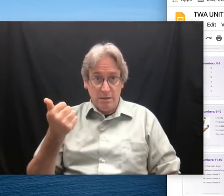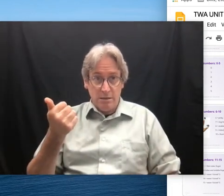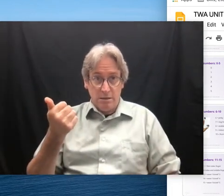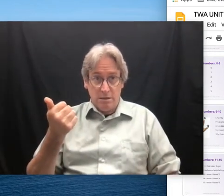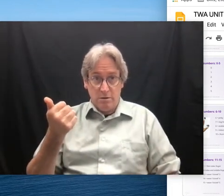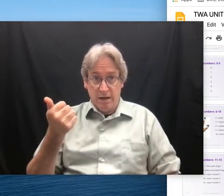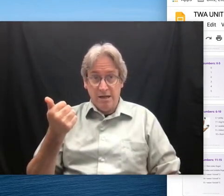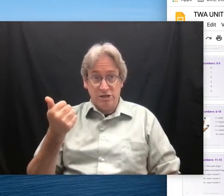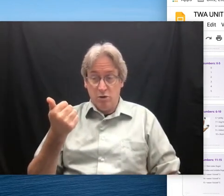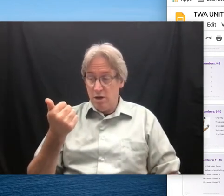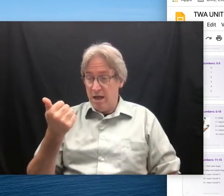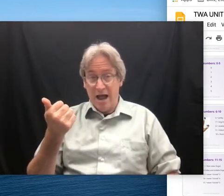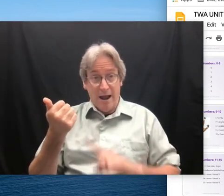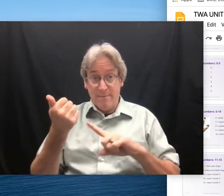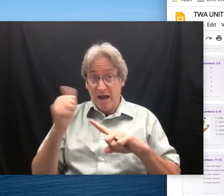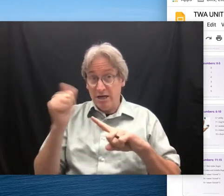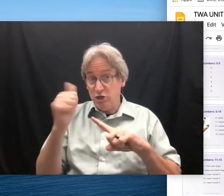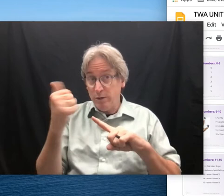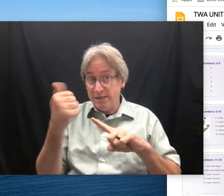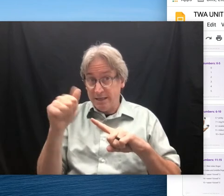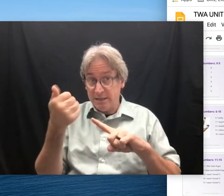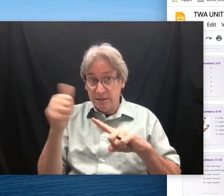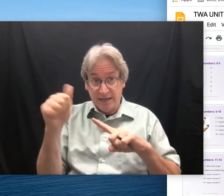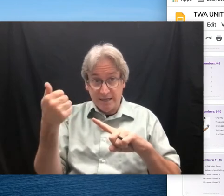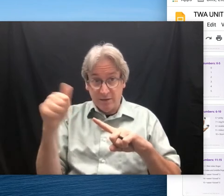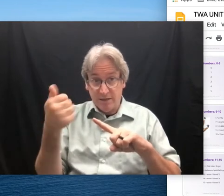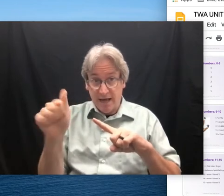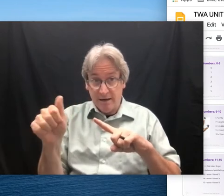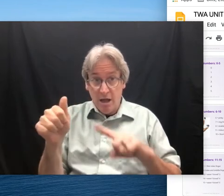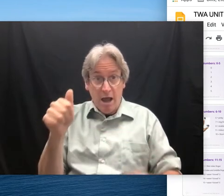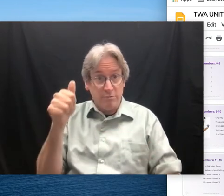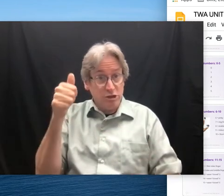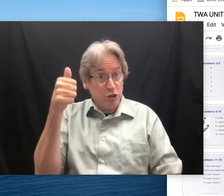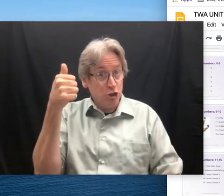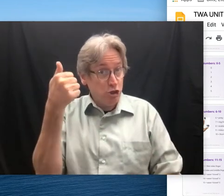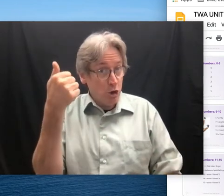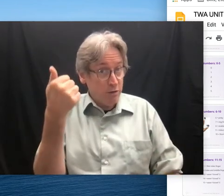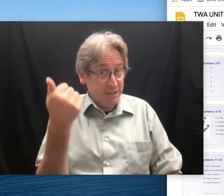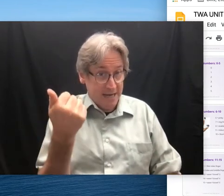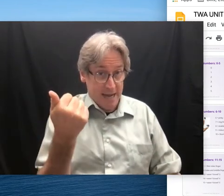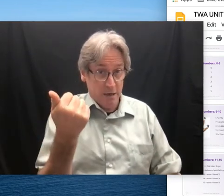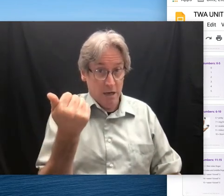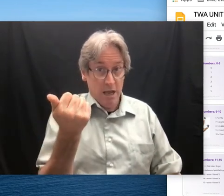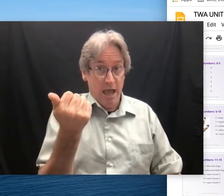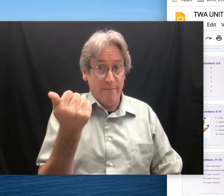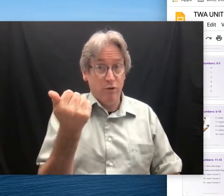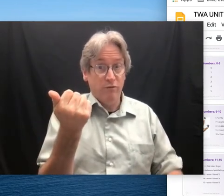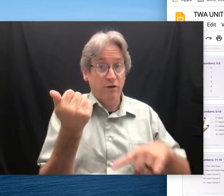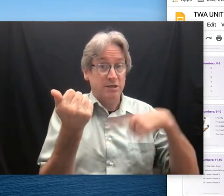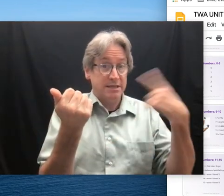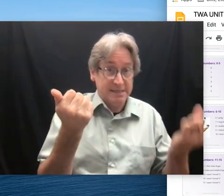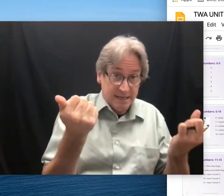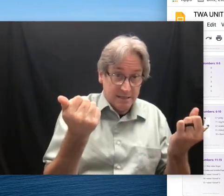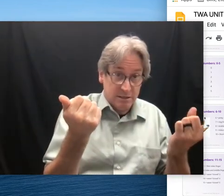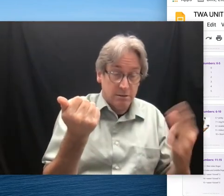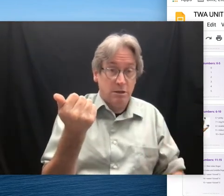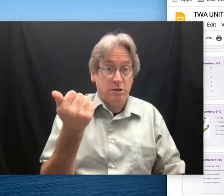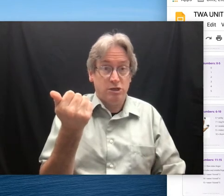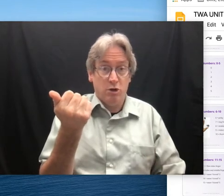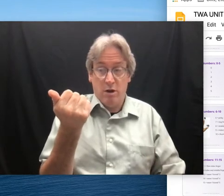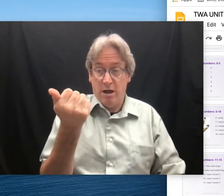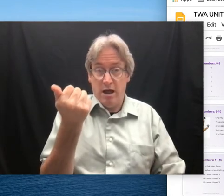10, right? So I'm not going to twist it like I did with 10. I'm just going to show the 10 and move to the